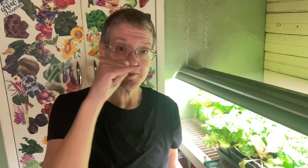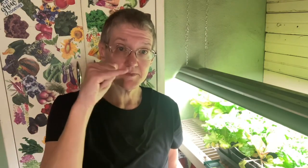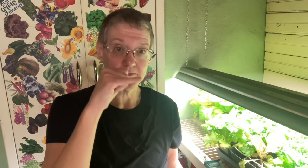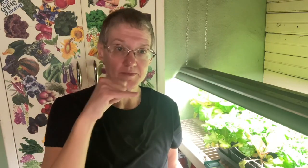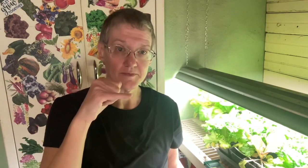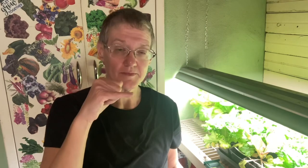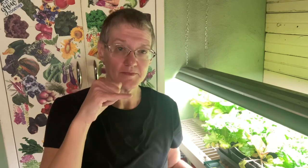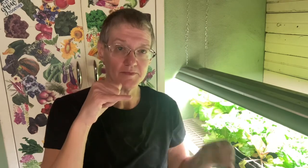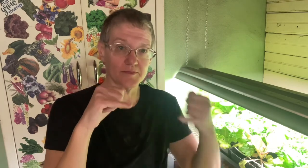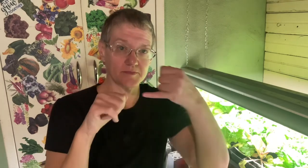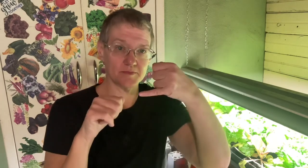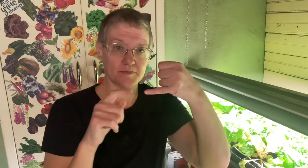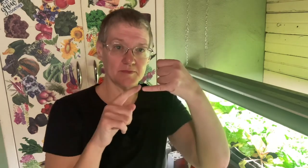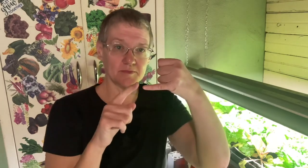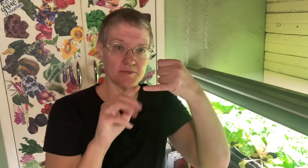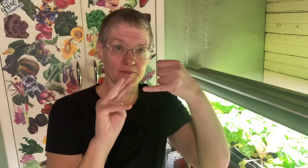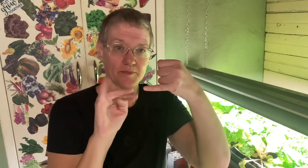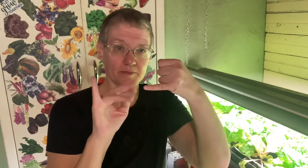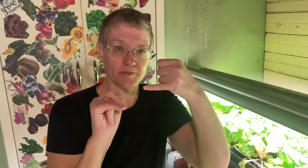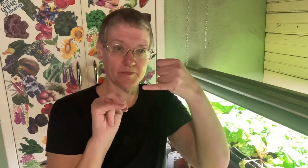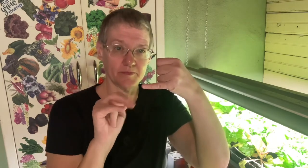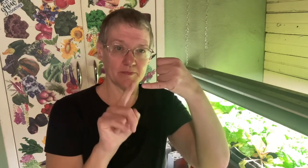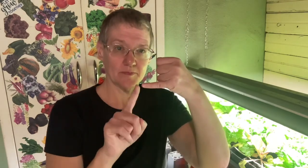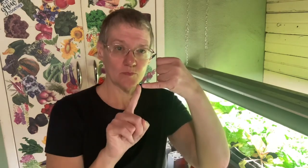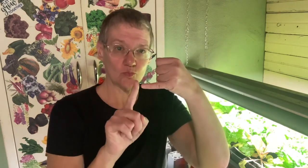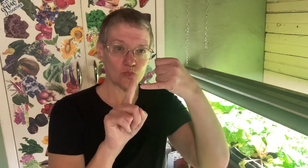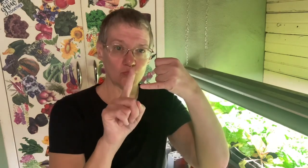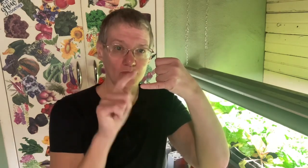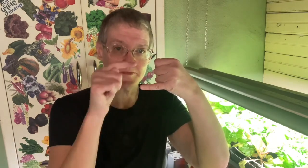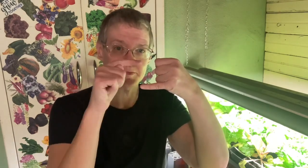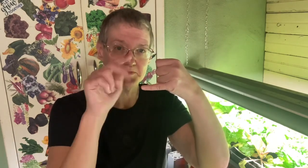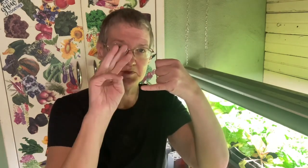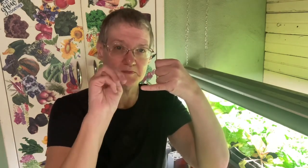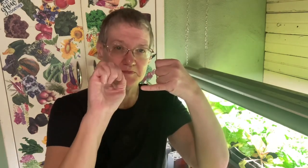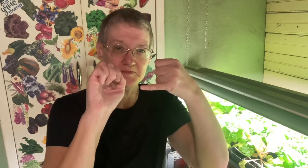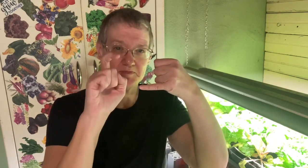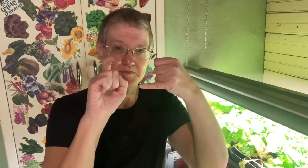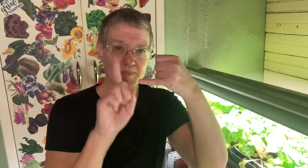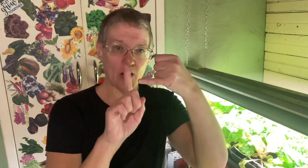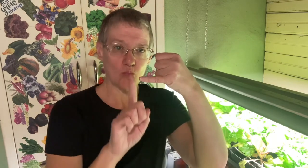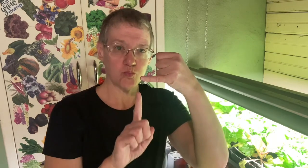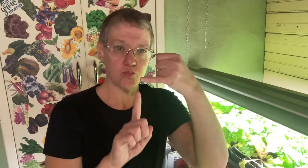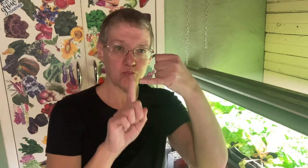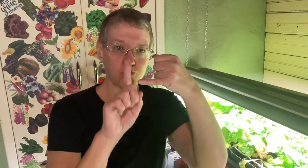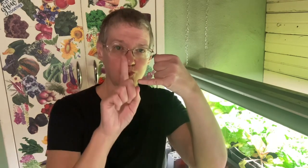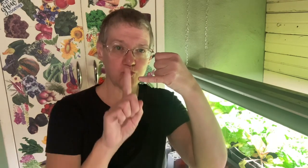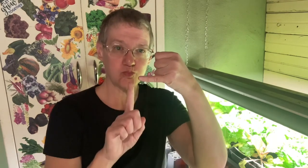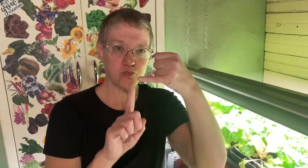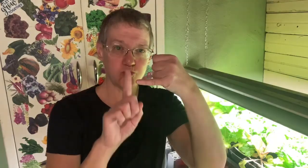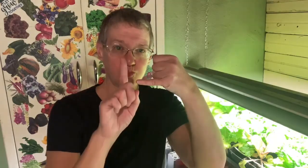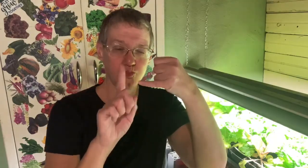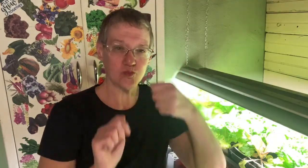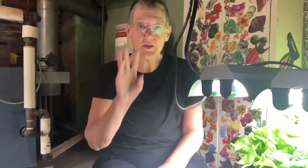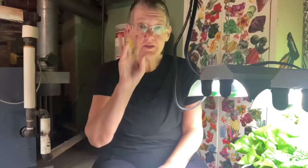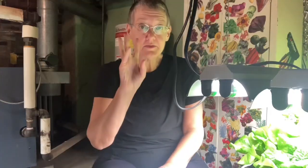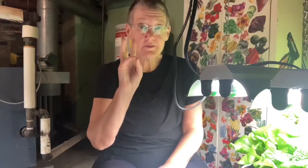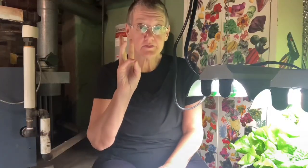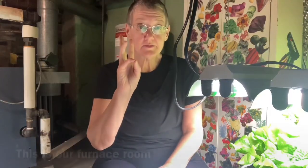little gauge that will go up. And when it's at the top line, that's the max of the water. When